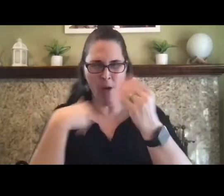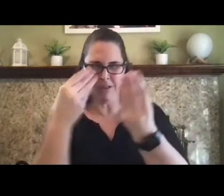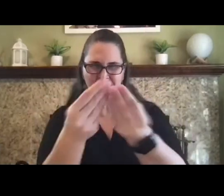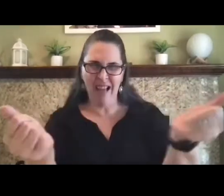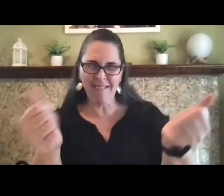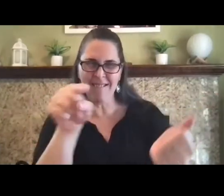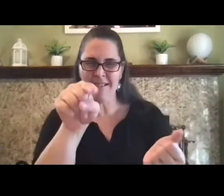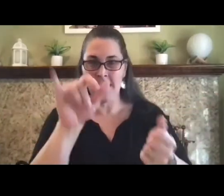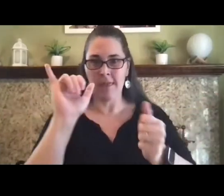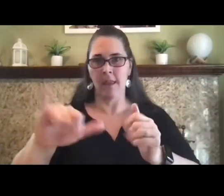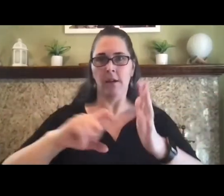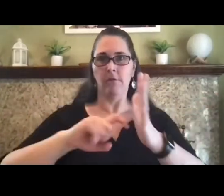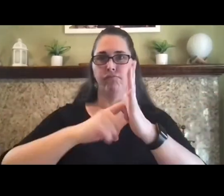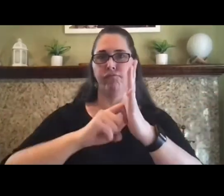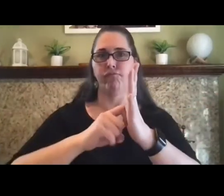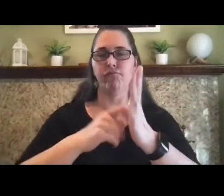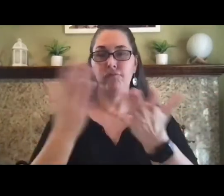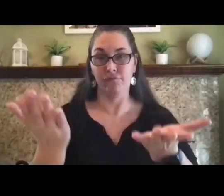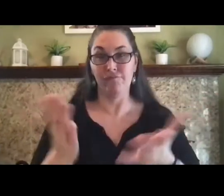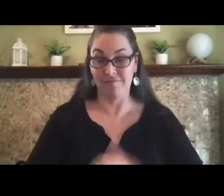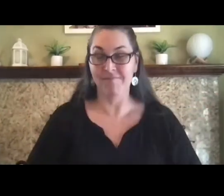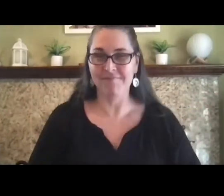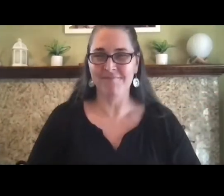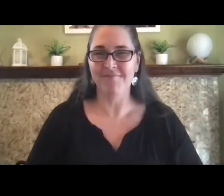part of coping skills.